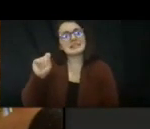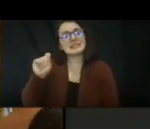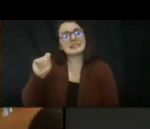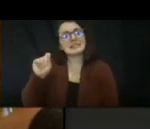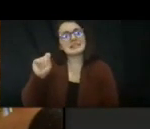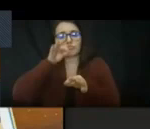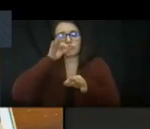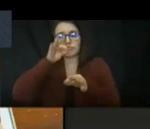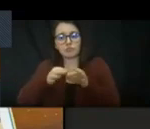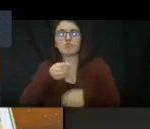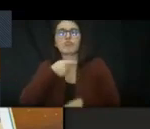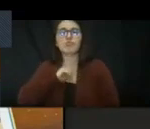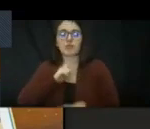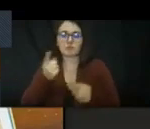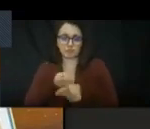drinking.